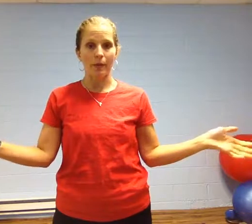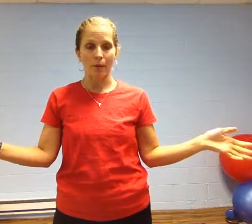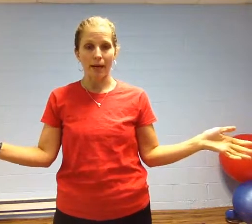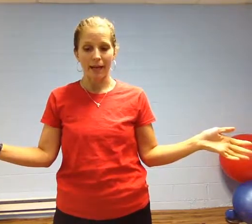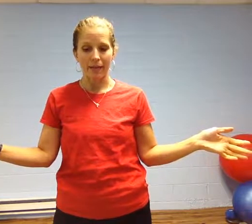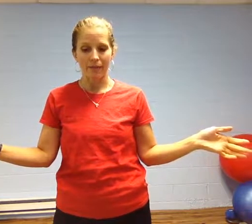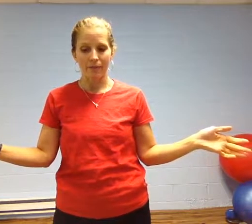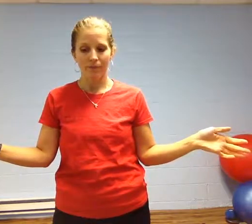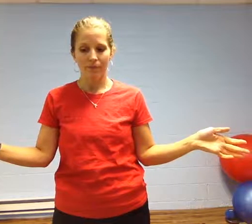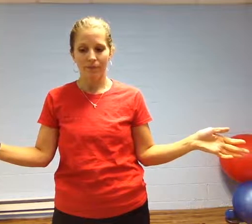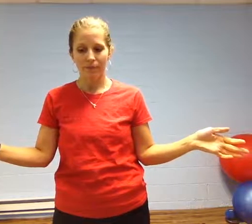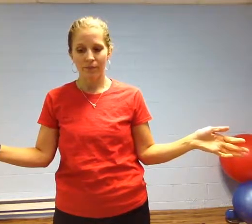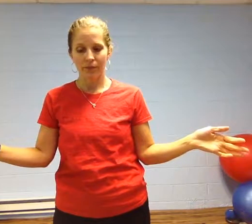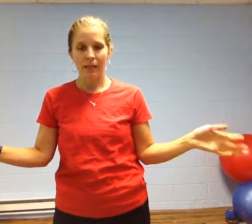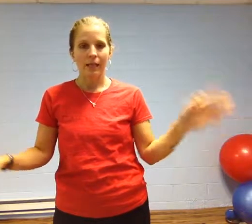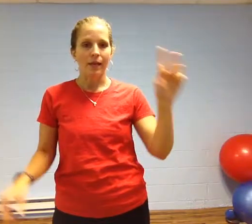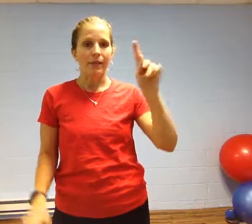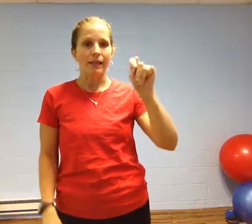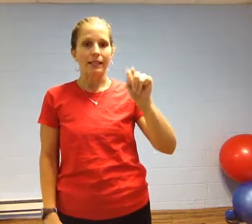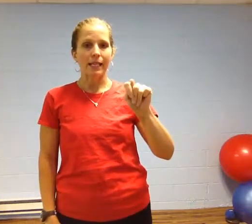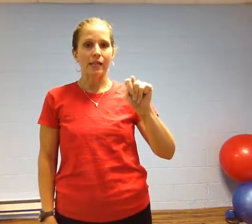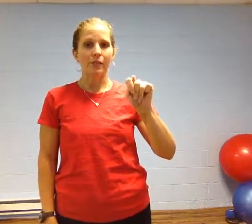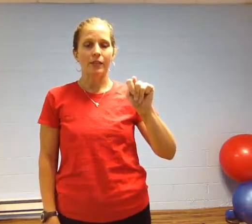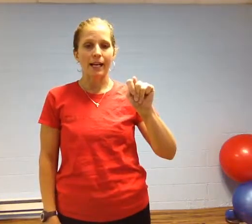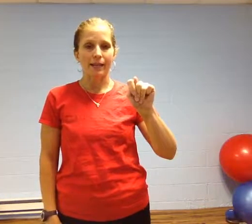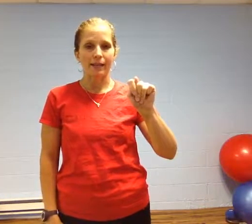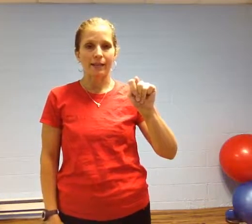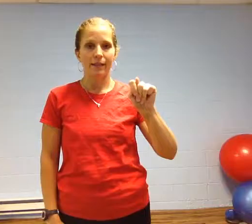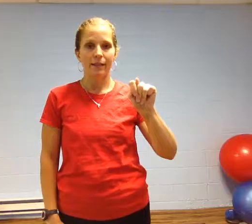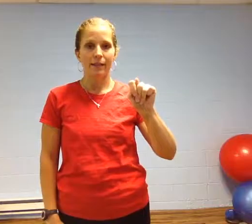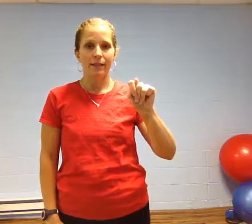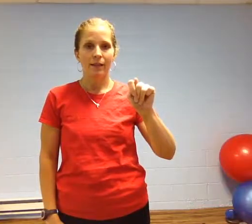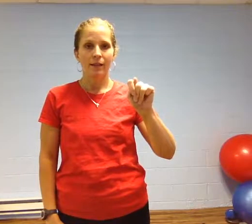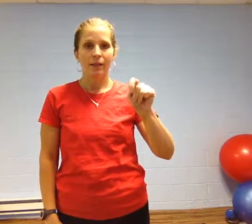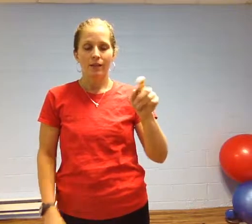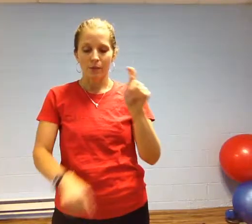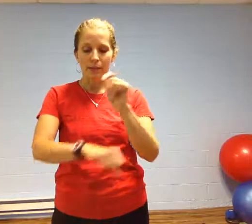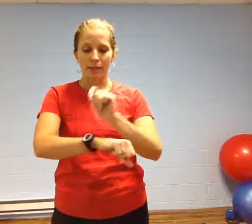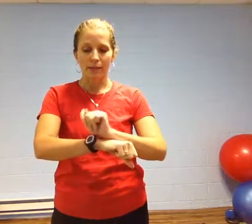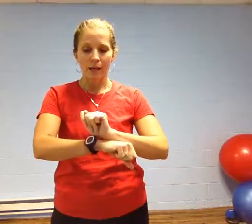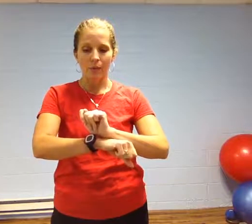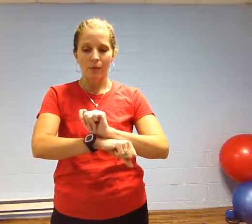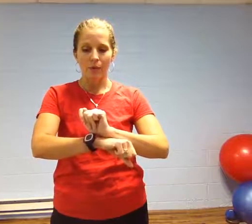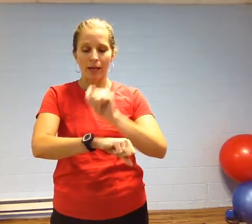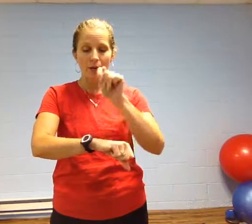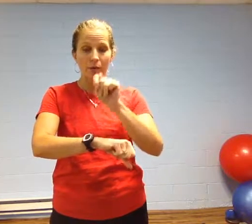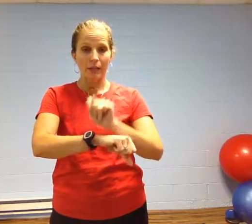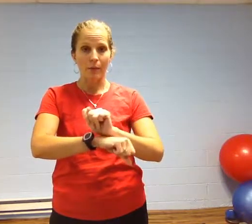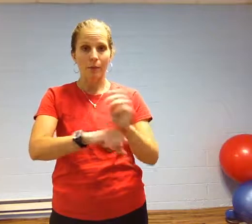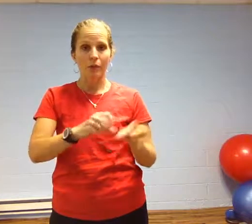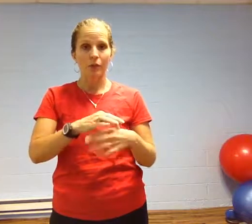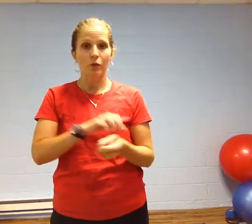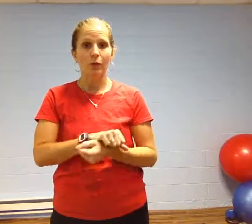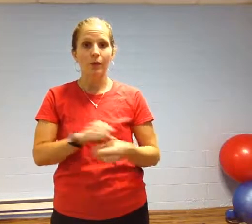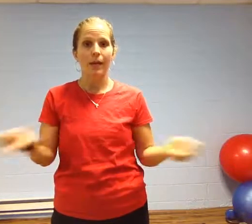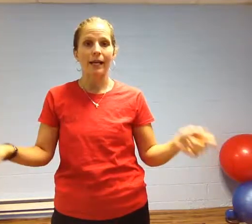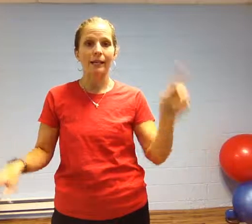away again. And then a T for Titus. So it's Herod's temple destroyed by